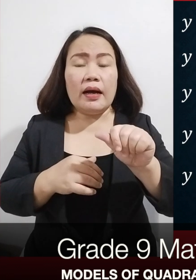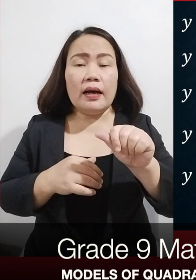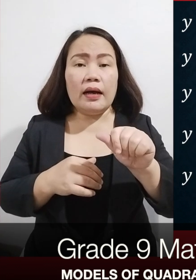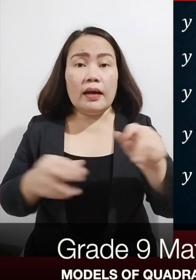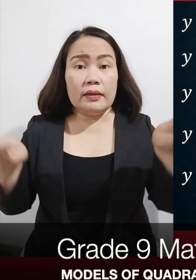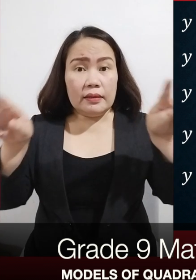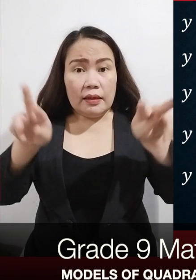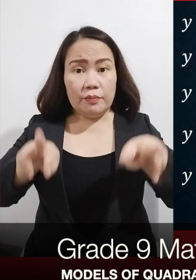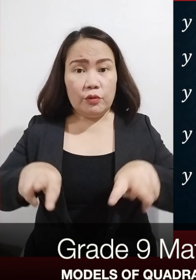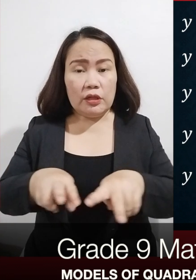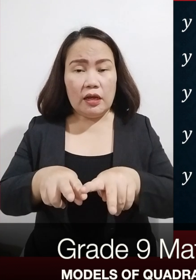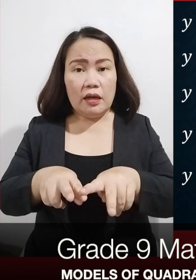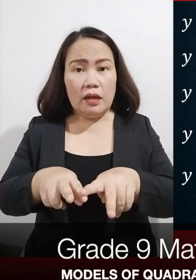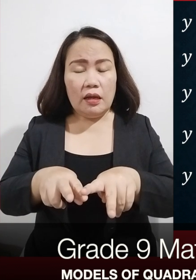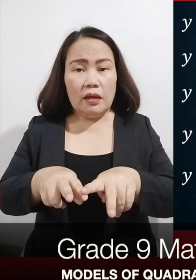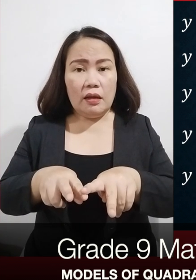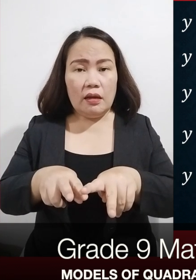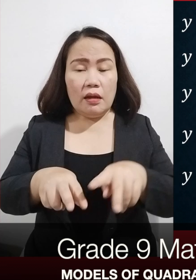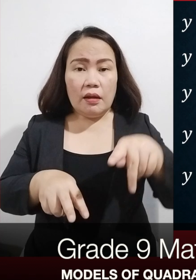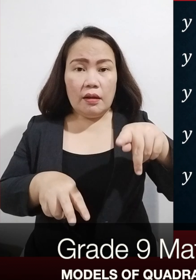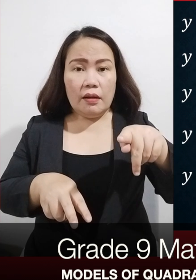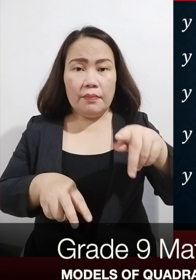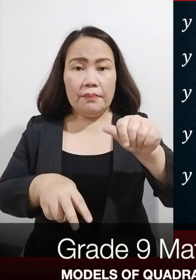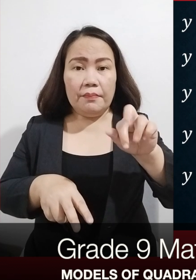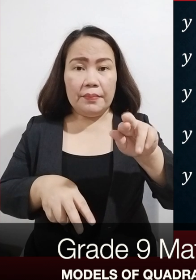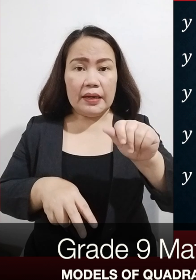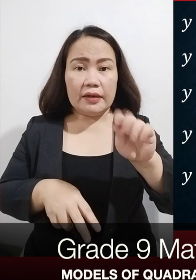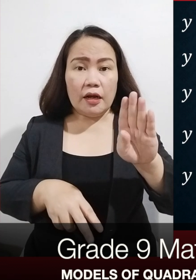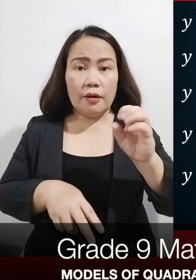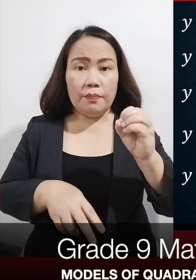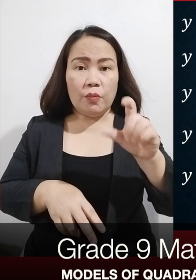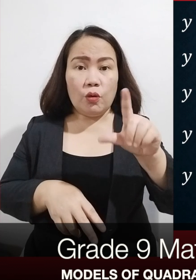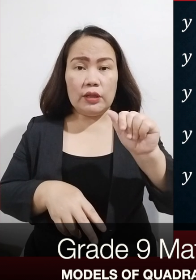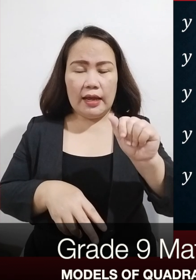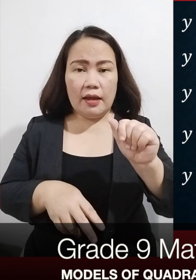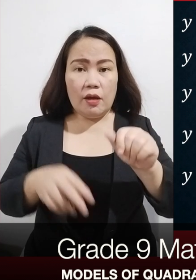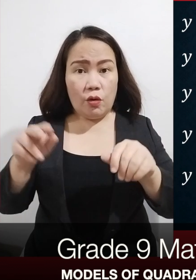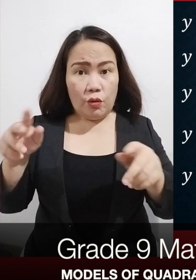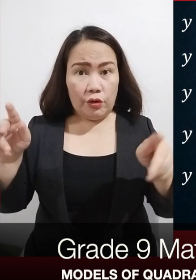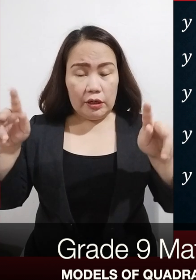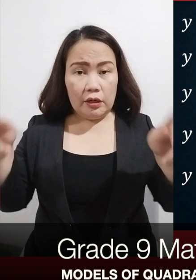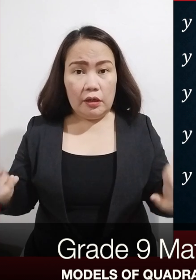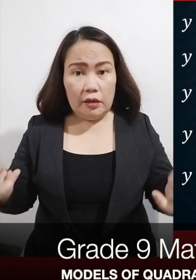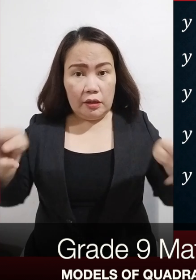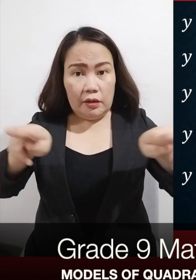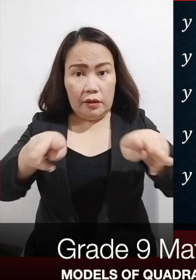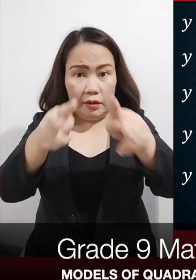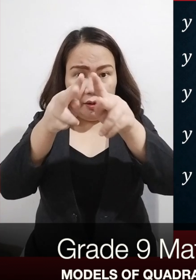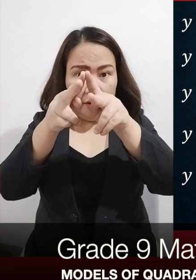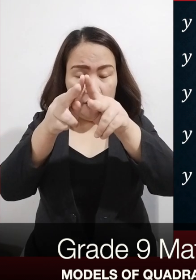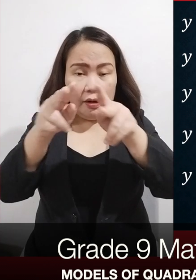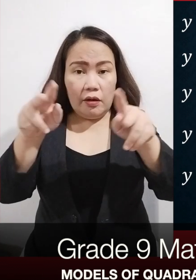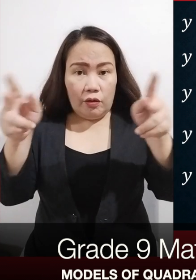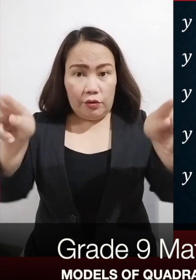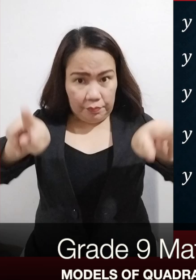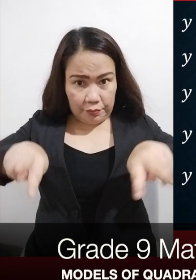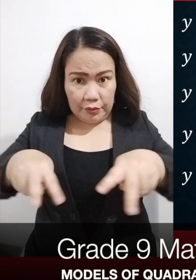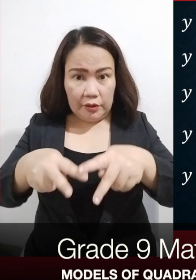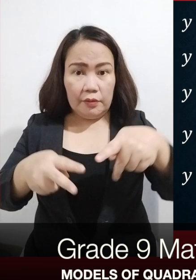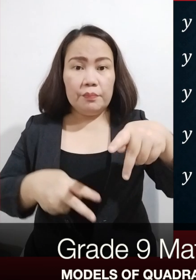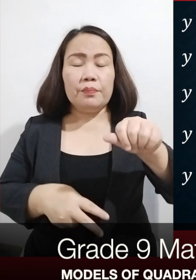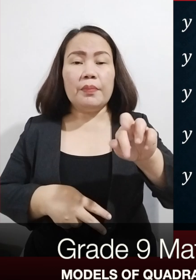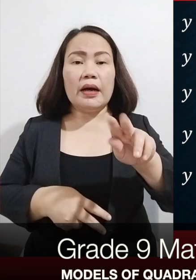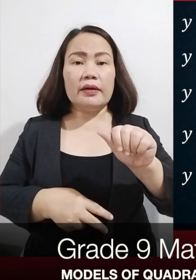parabola. Kapag nag-graph tayo ng quadratic function, ang laging result nito o result ng graph natin ay laging